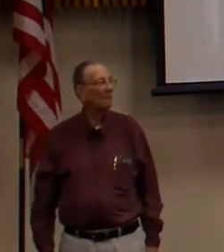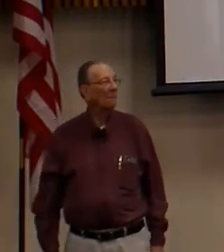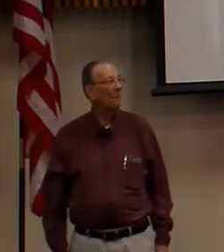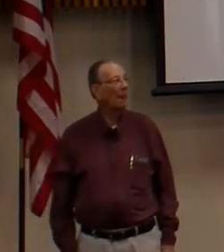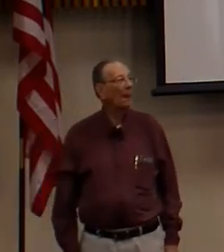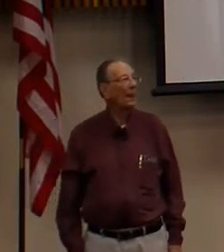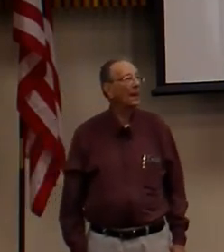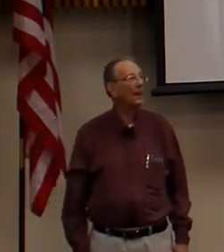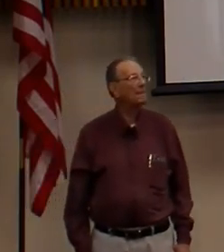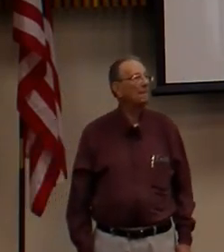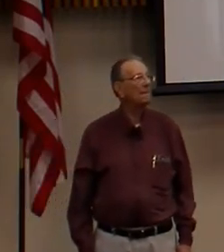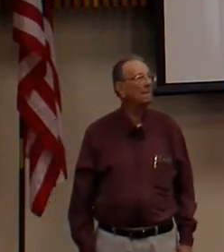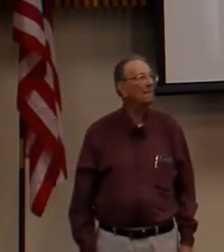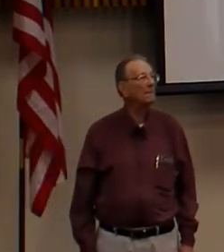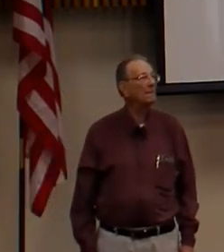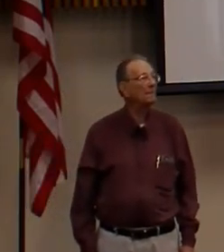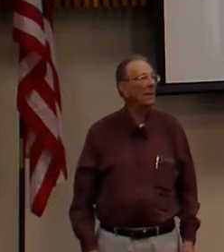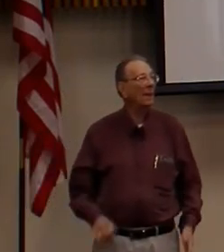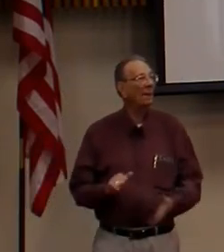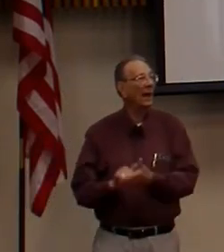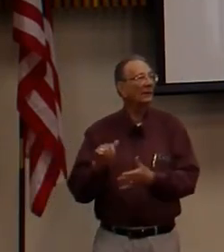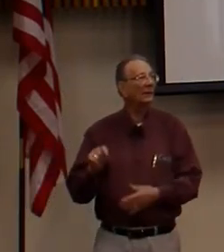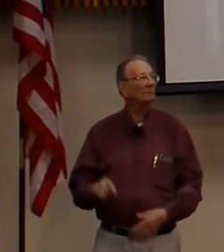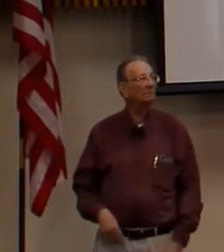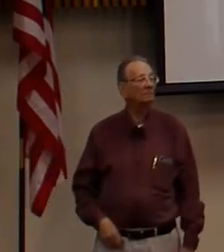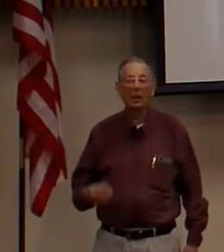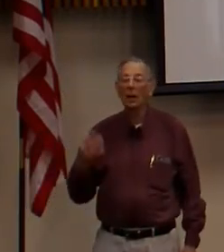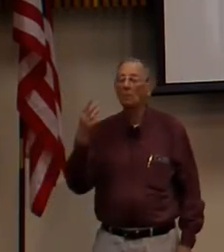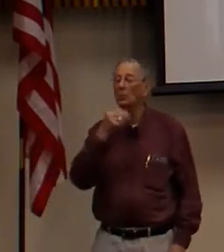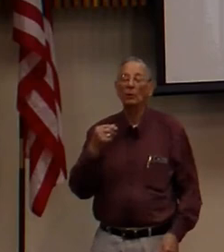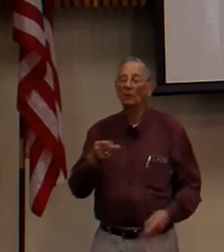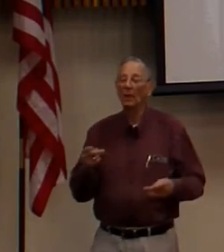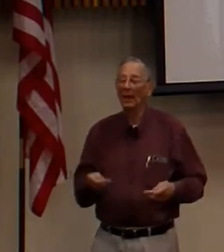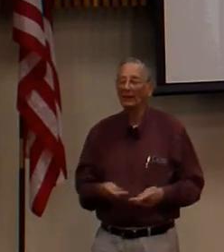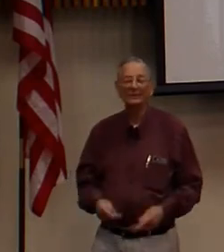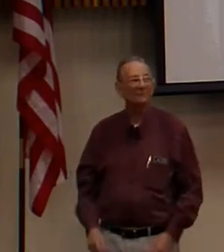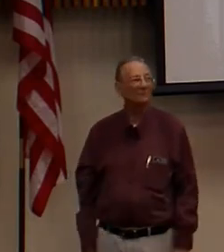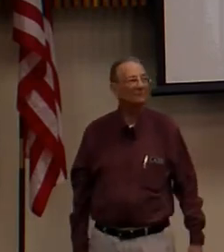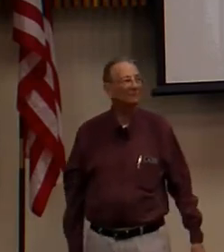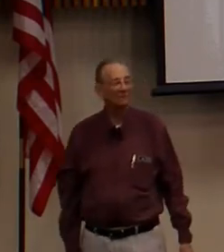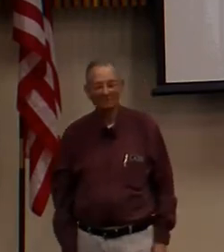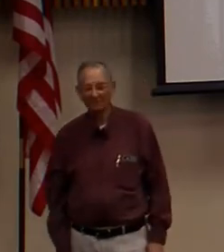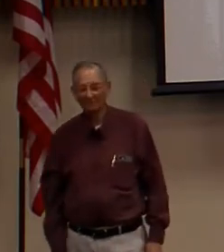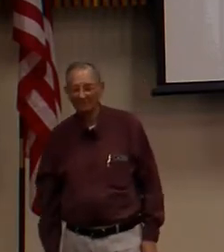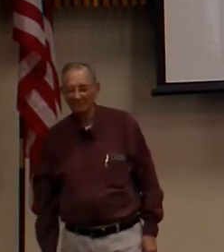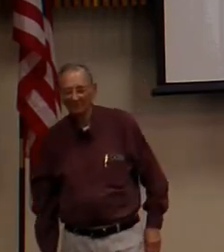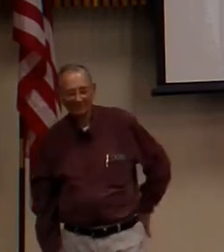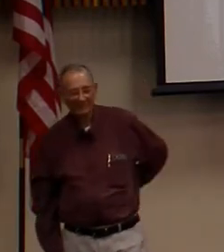that's pretty much it. Beautiful place. Thanks.